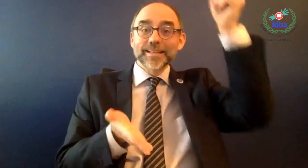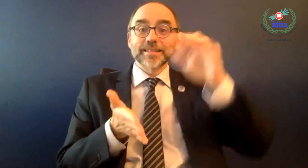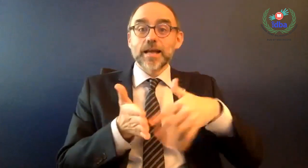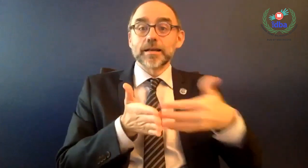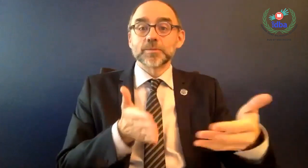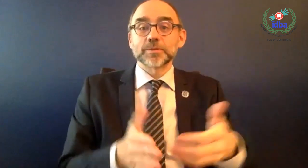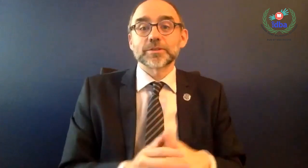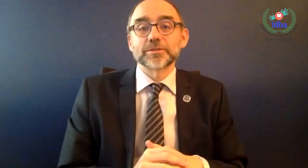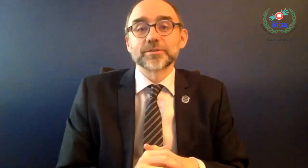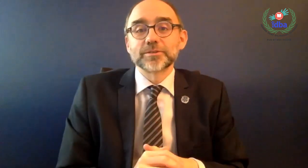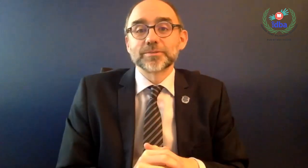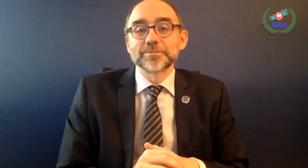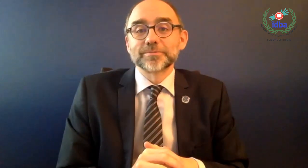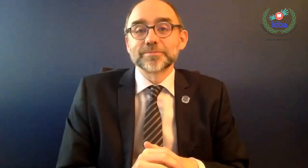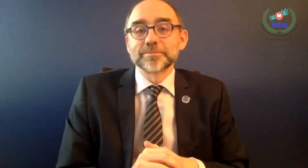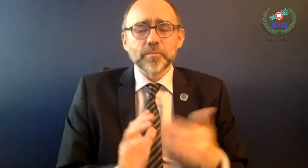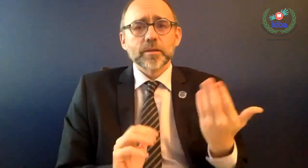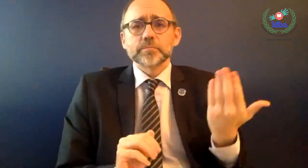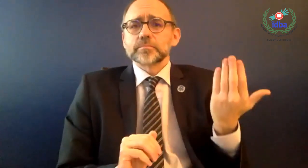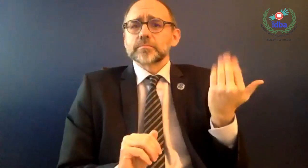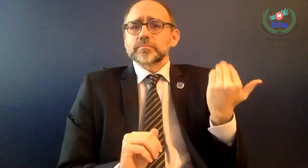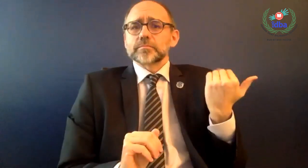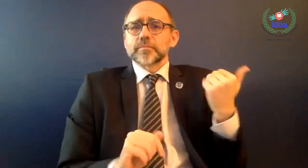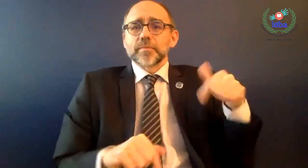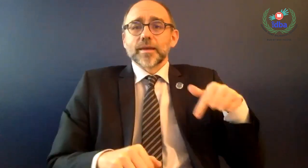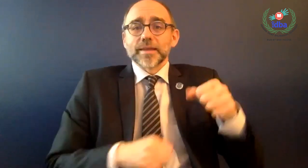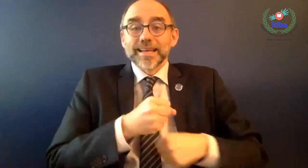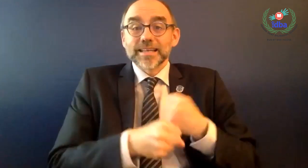and to promote Indian Sign Language. I'm really happy seeing this success in India.